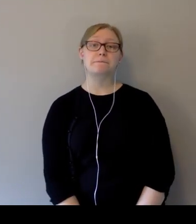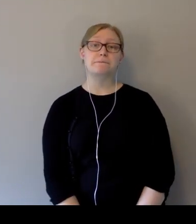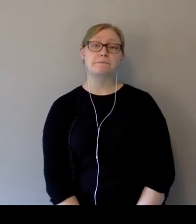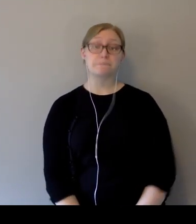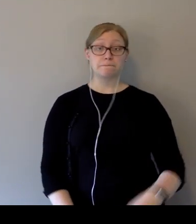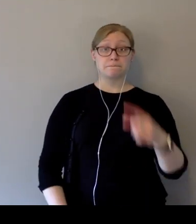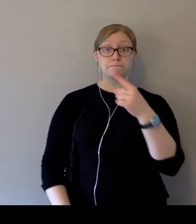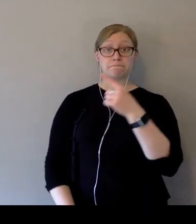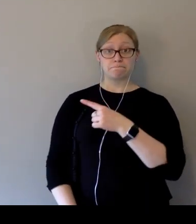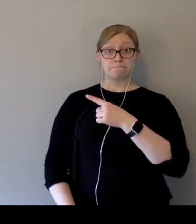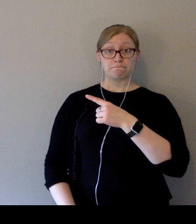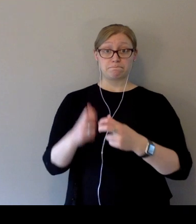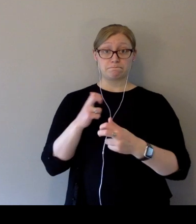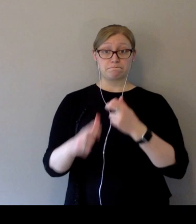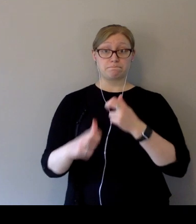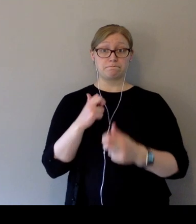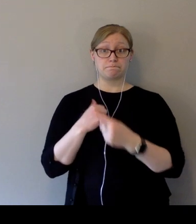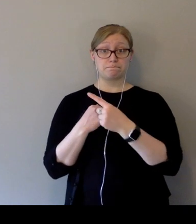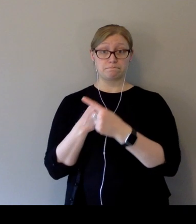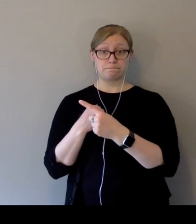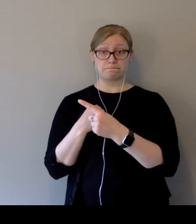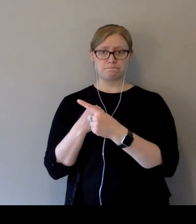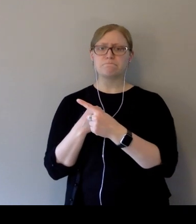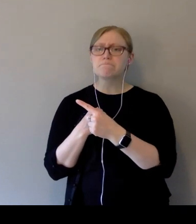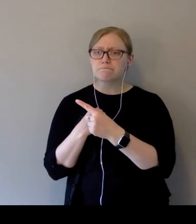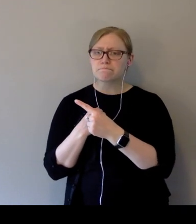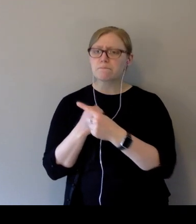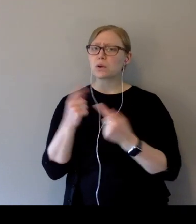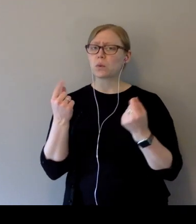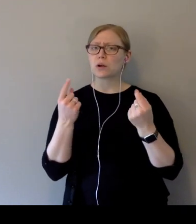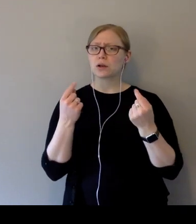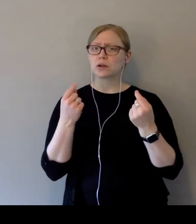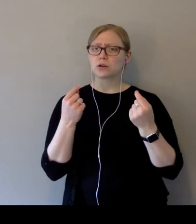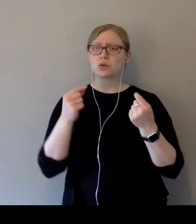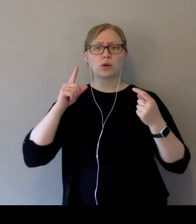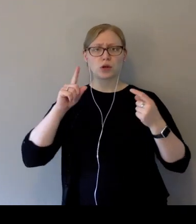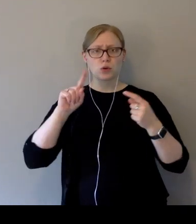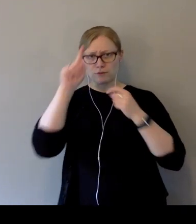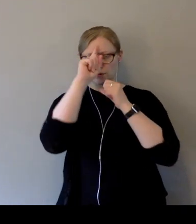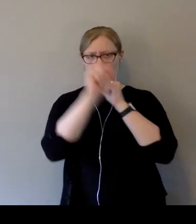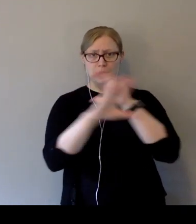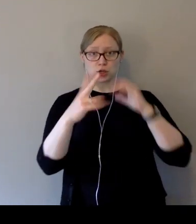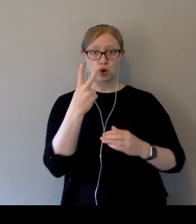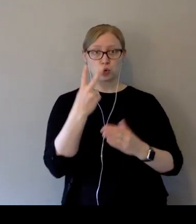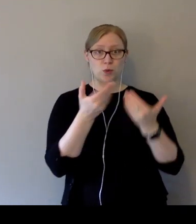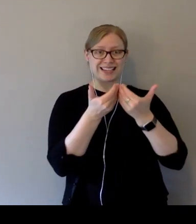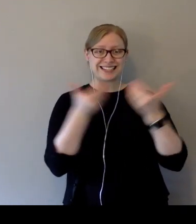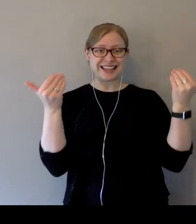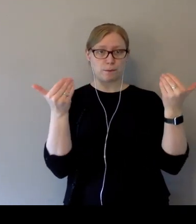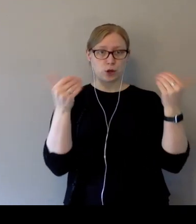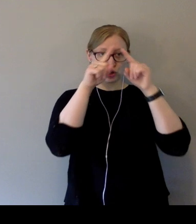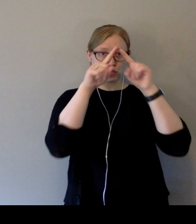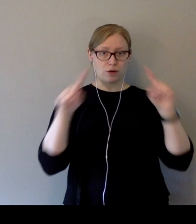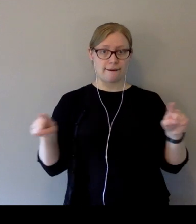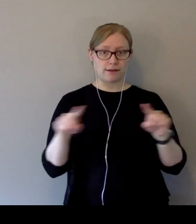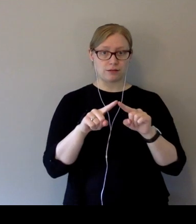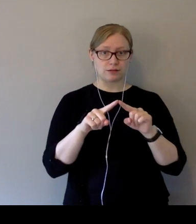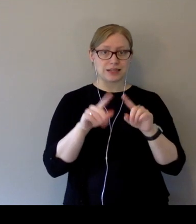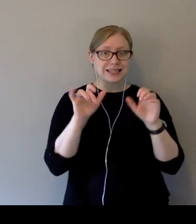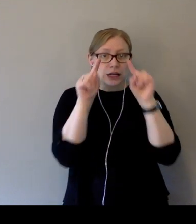So on this problem, the trick here is to think of this as 2 separate triangles, because it is. It's like one little triangle on top of the